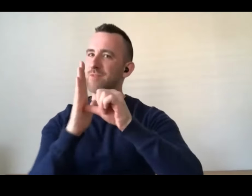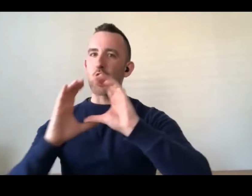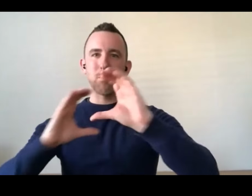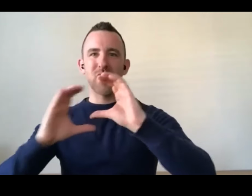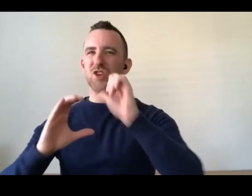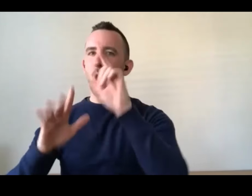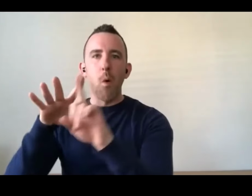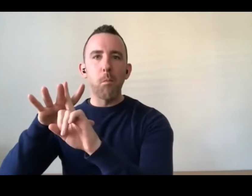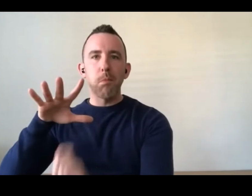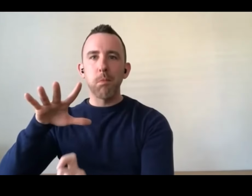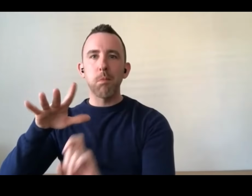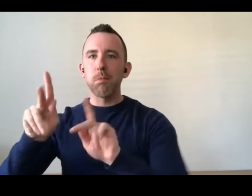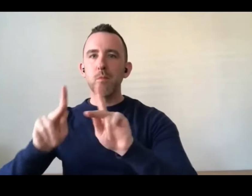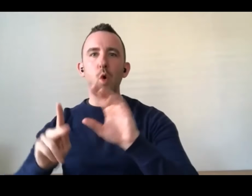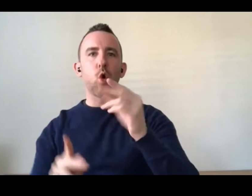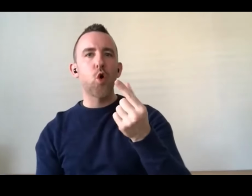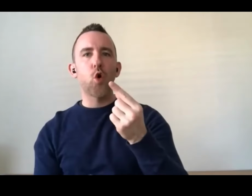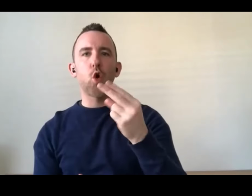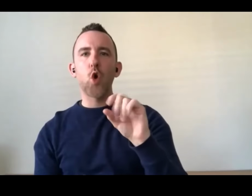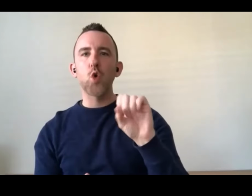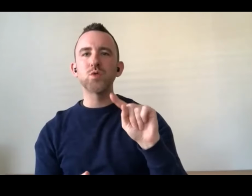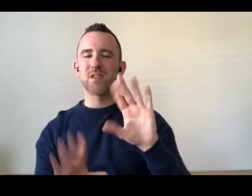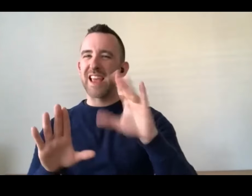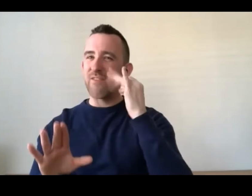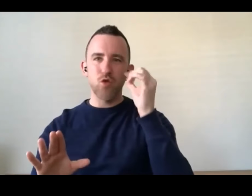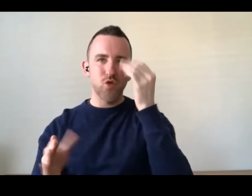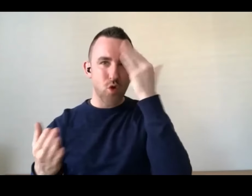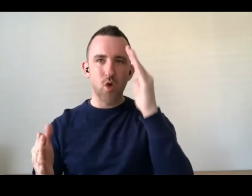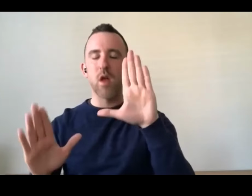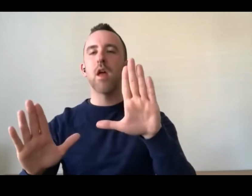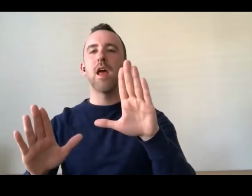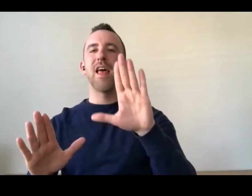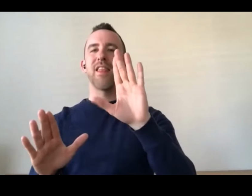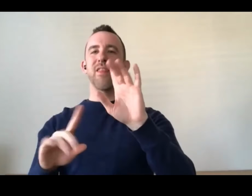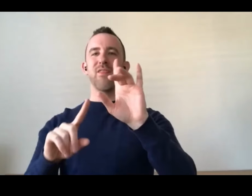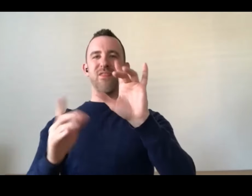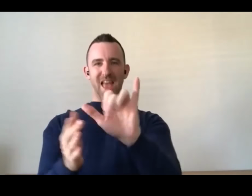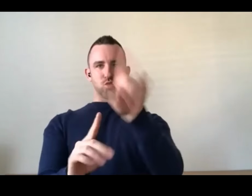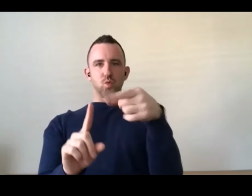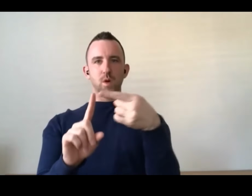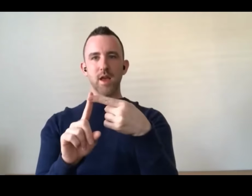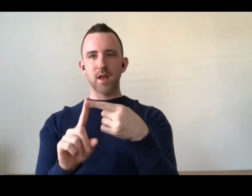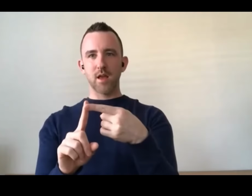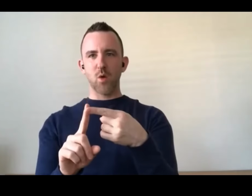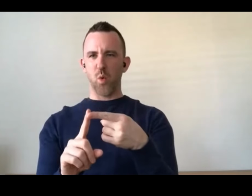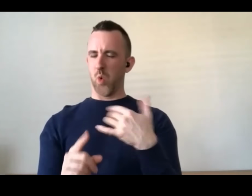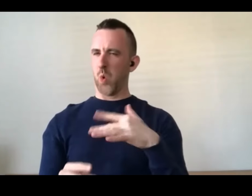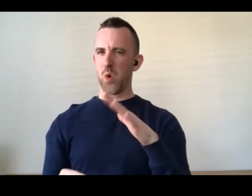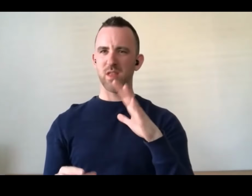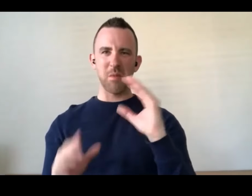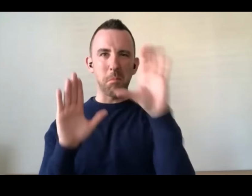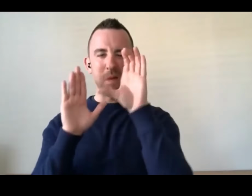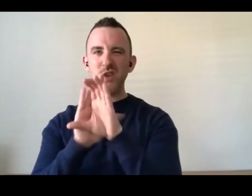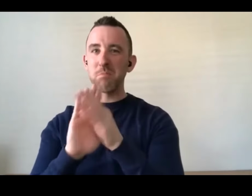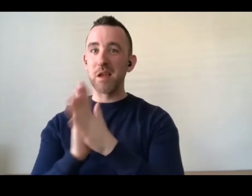people. Ghosting is, if you're not familiar, ghosting is where this just got really intense, I know.